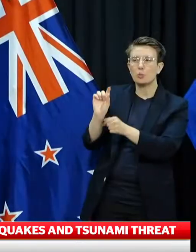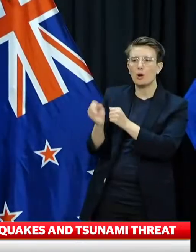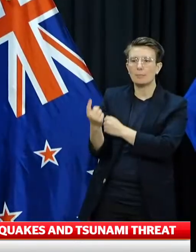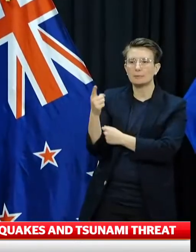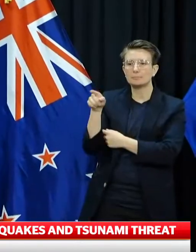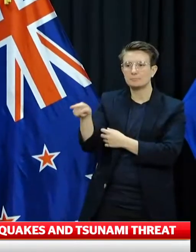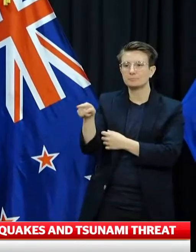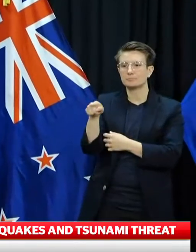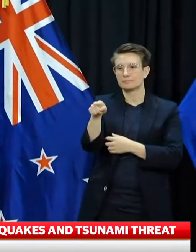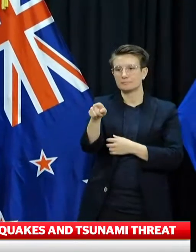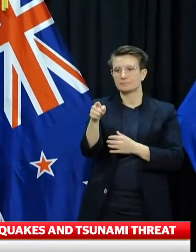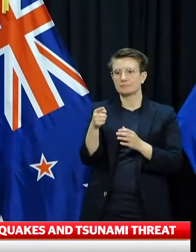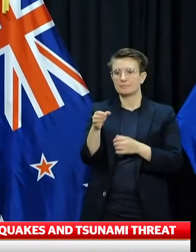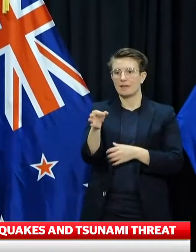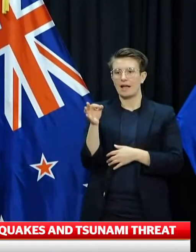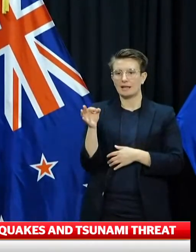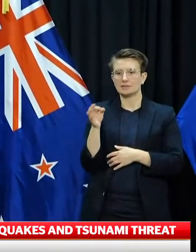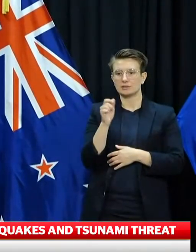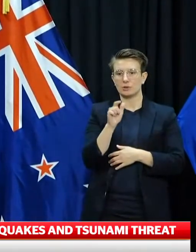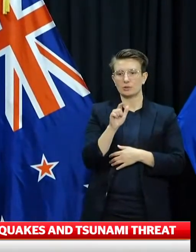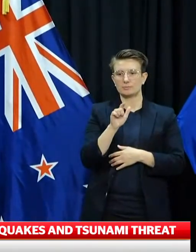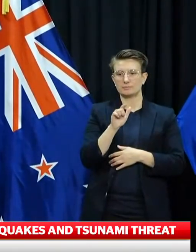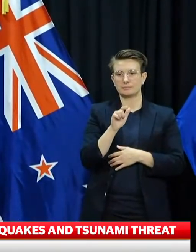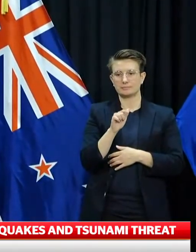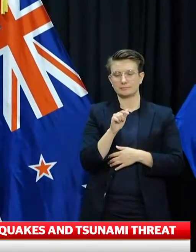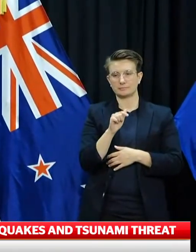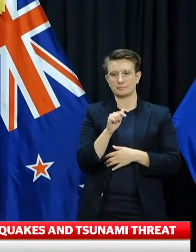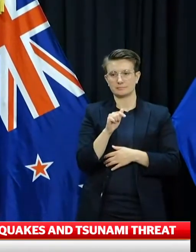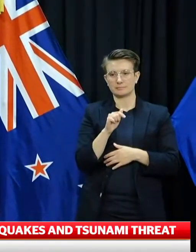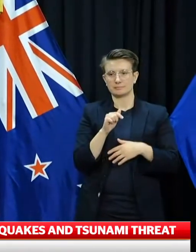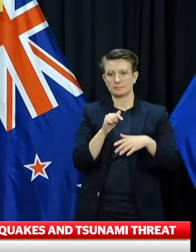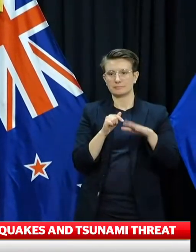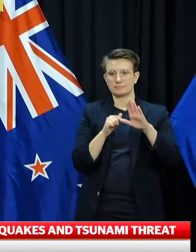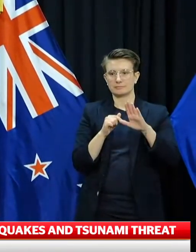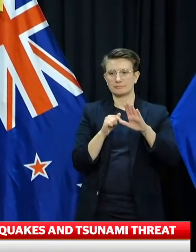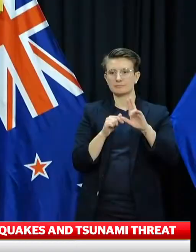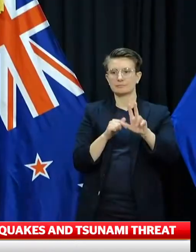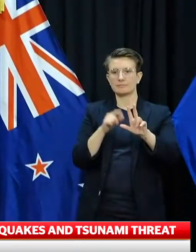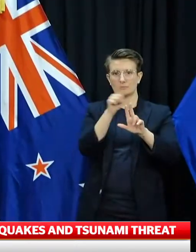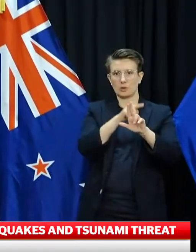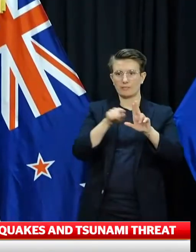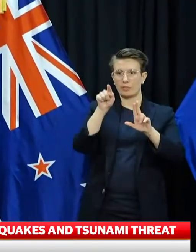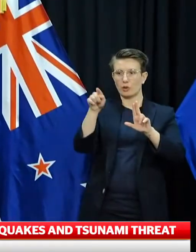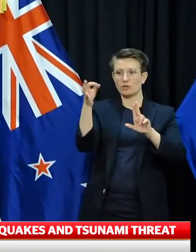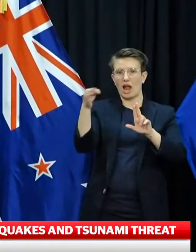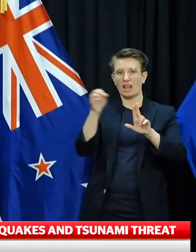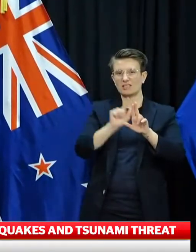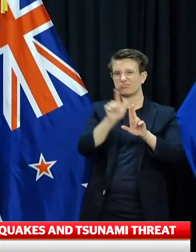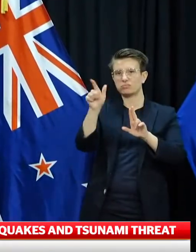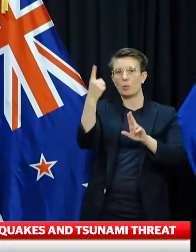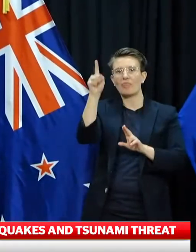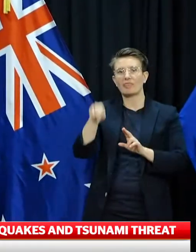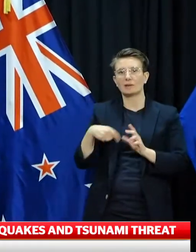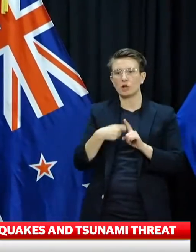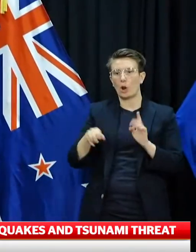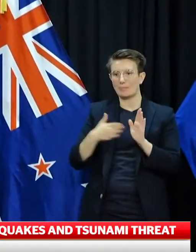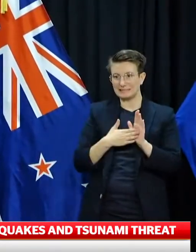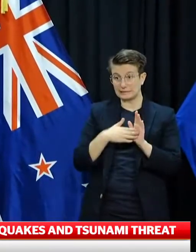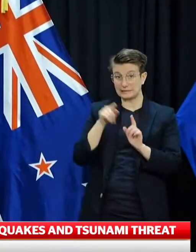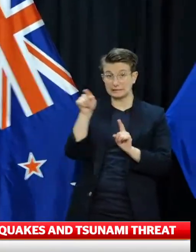1,000 kilometres away, but the sea floor, it's essentially kind of a trench between there and here. Does that change the kind of wave